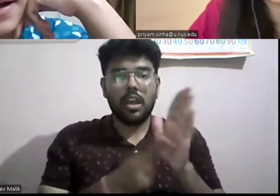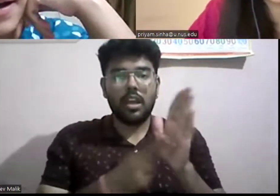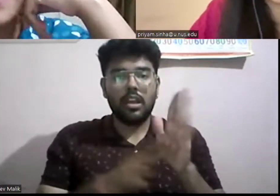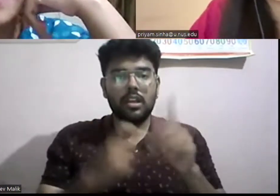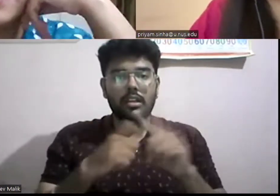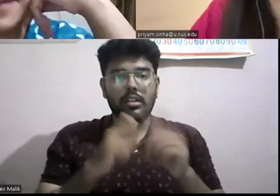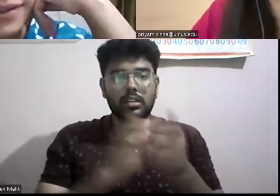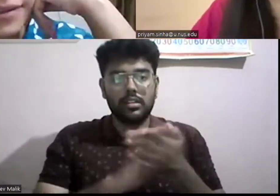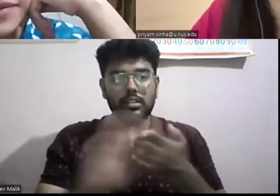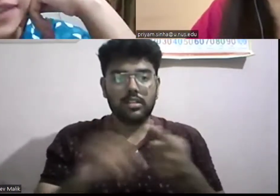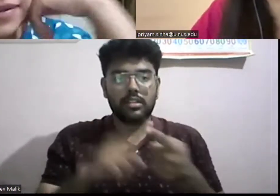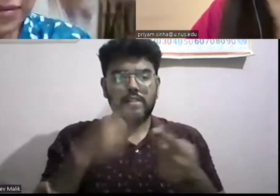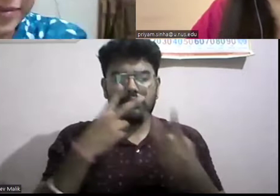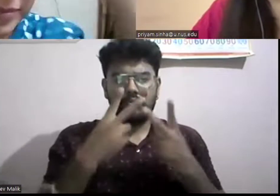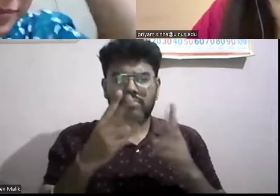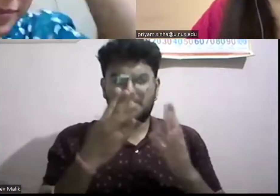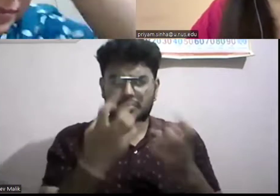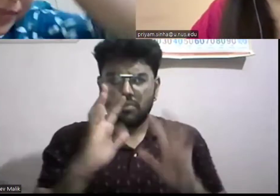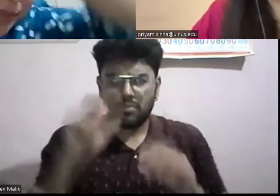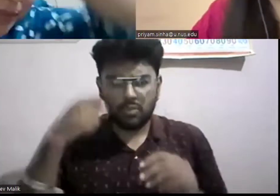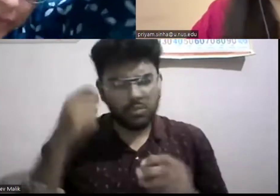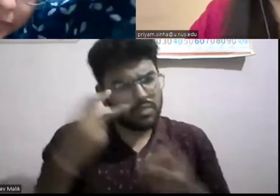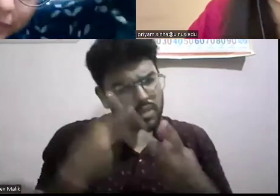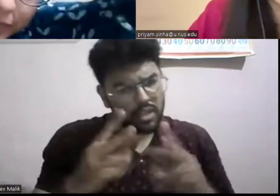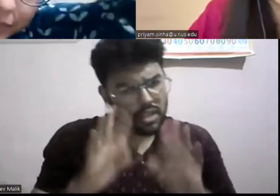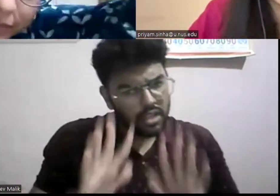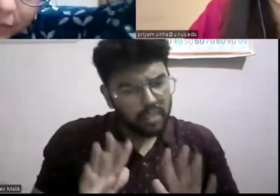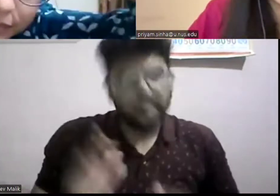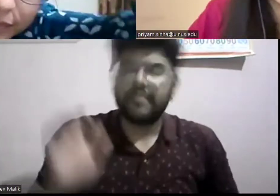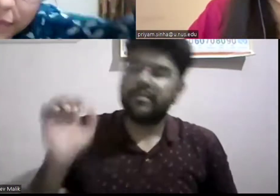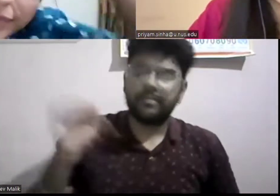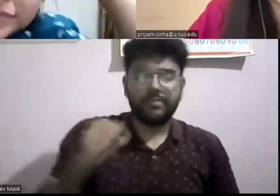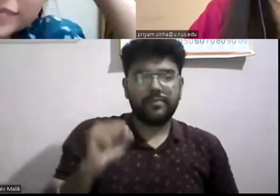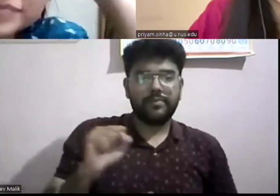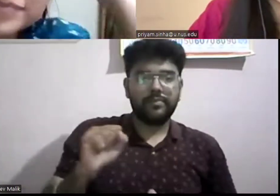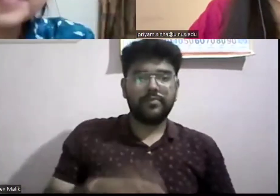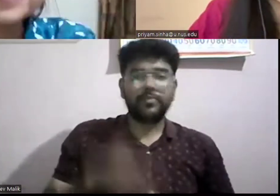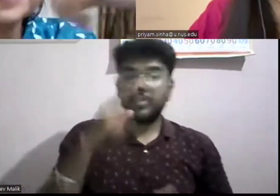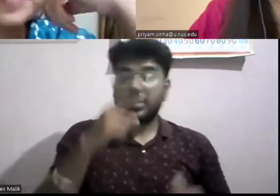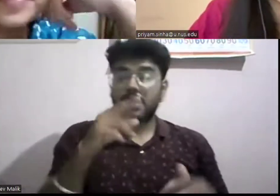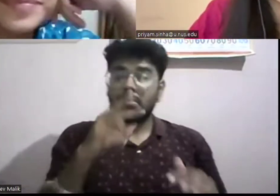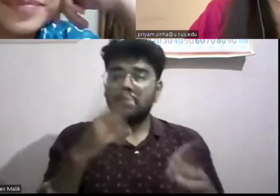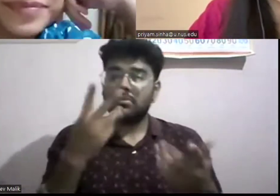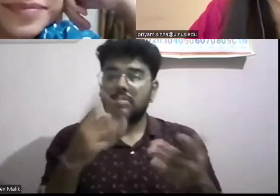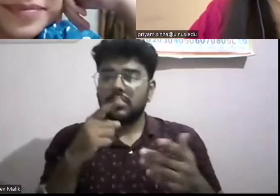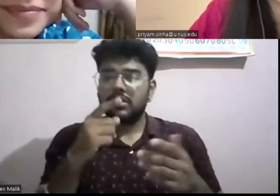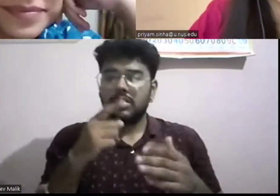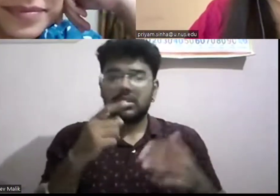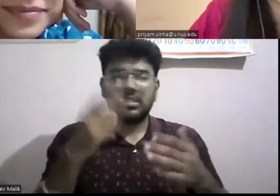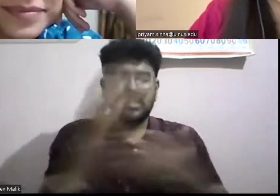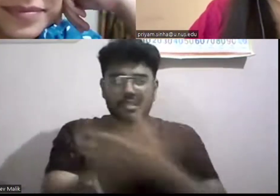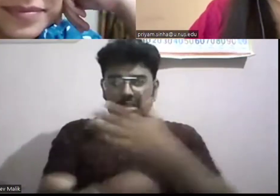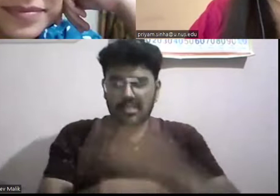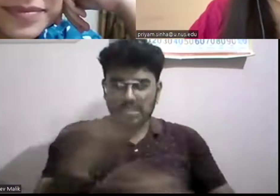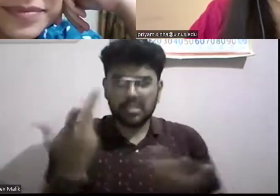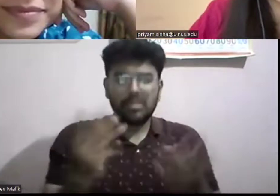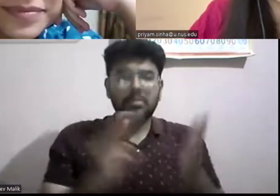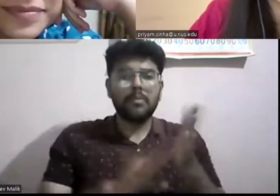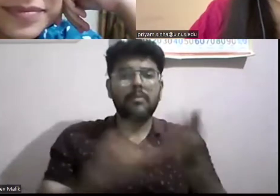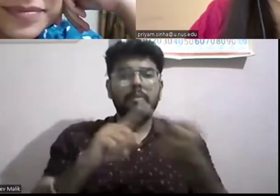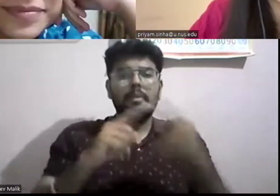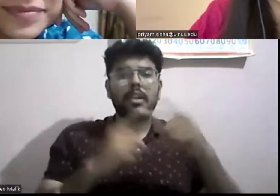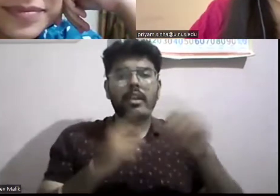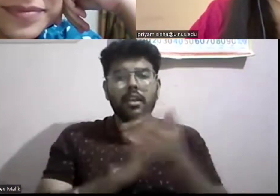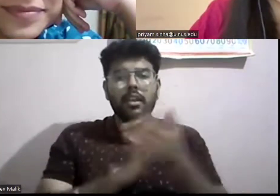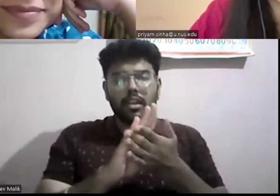Amitabh Bachchan. Yeah, and yeah. this, right? So, what sort of would that be? Some sort of a disability metaphor